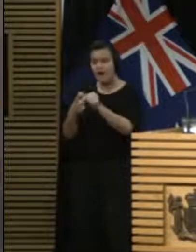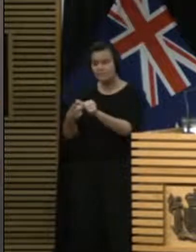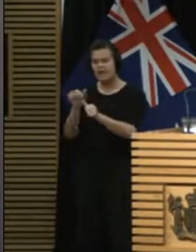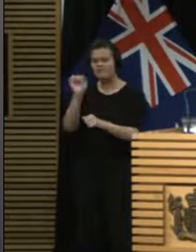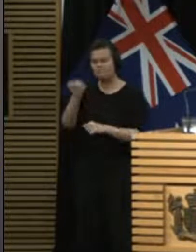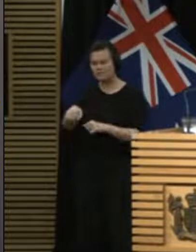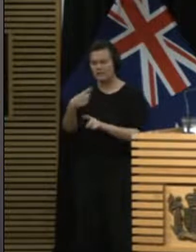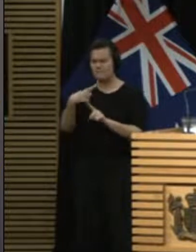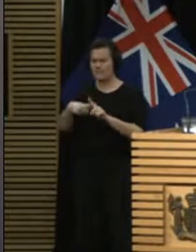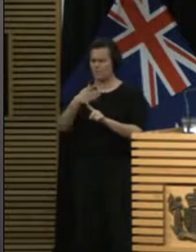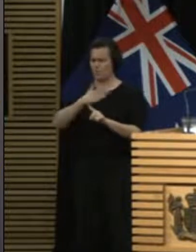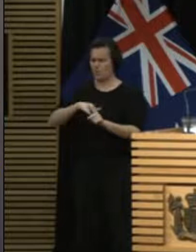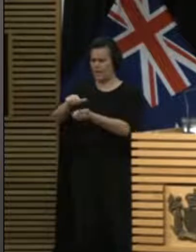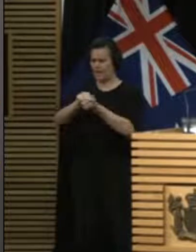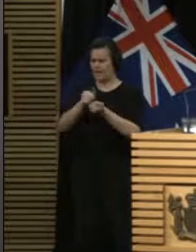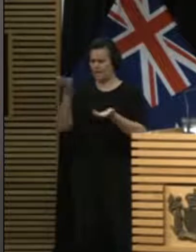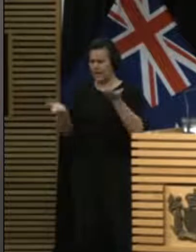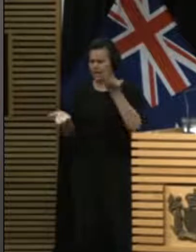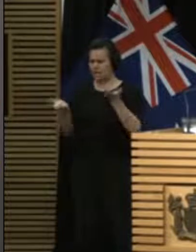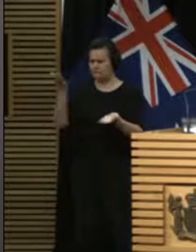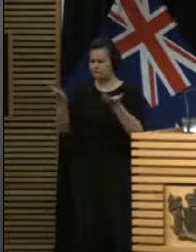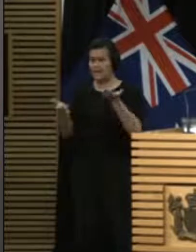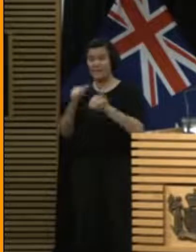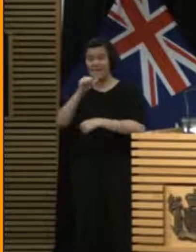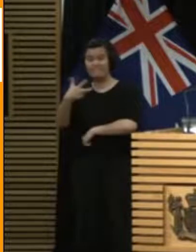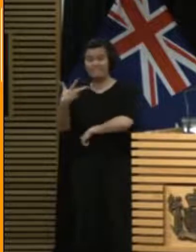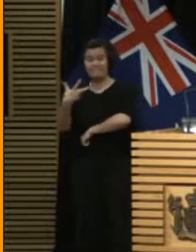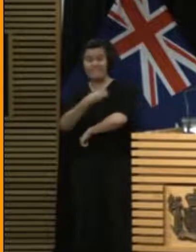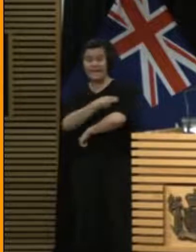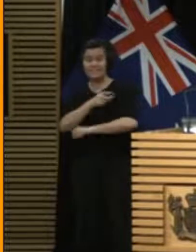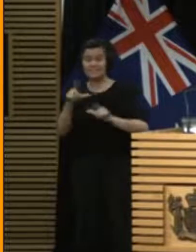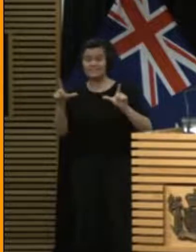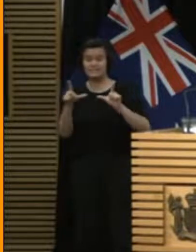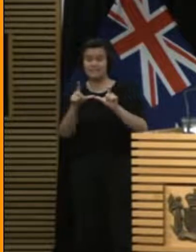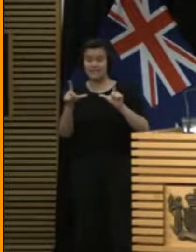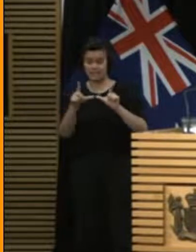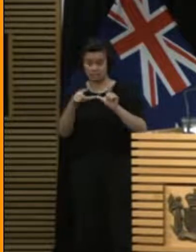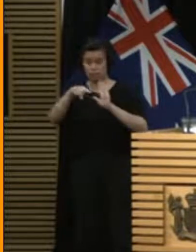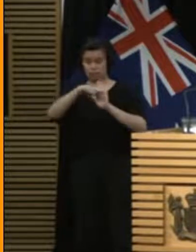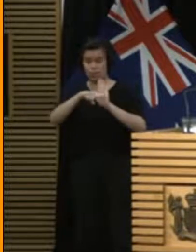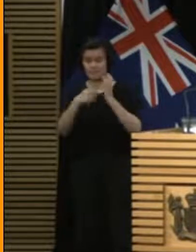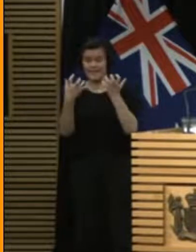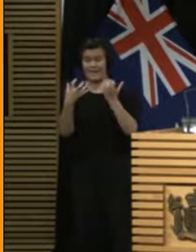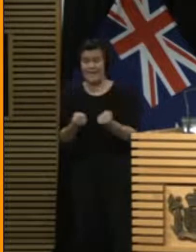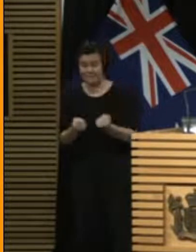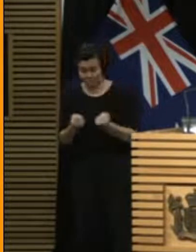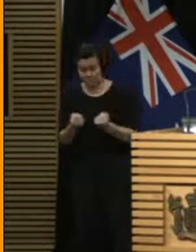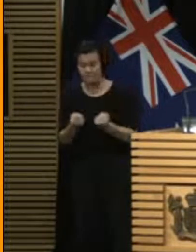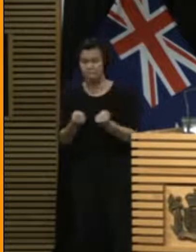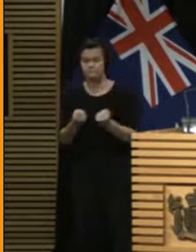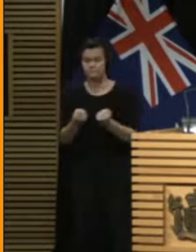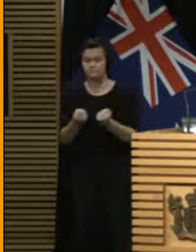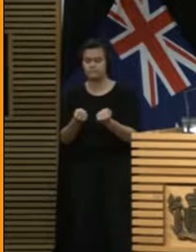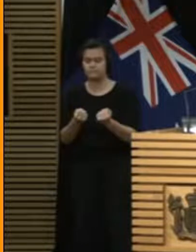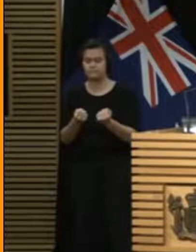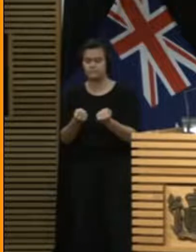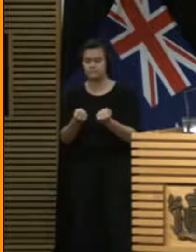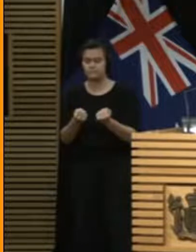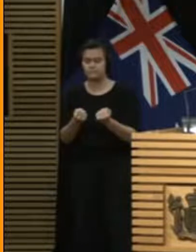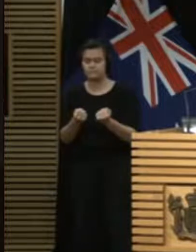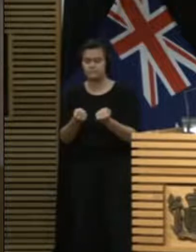would raise questions if we had a vaccine certificate regime where a venue had an unvaccinated workforce but